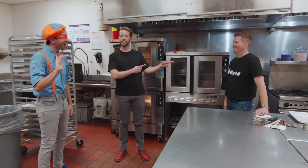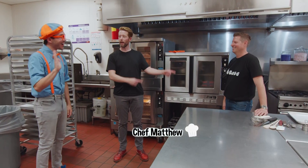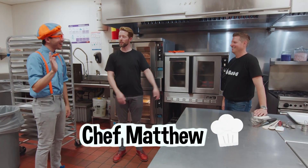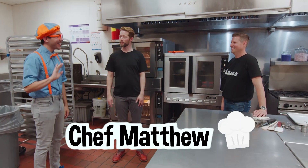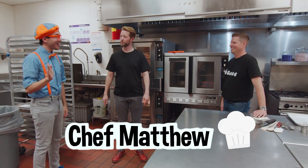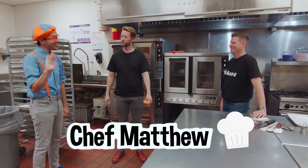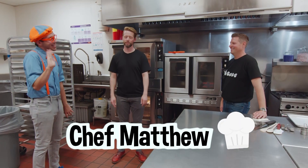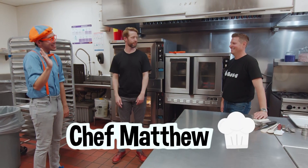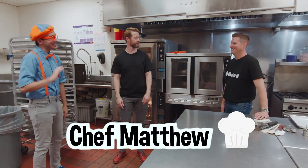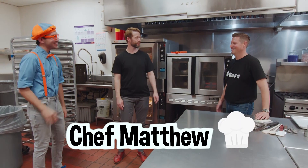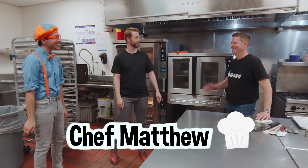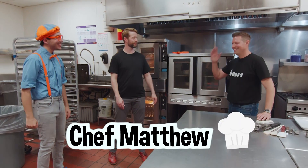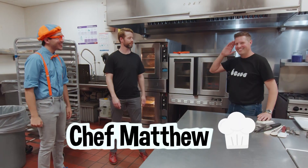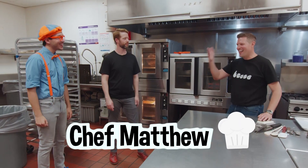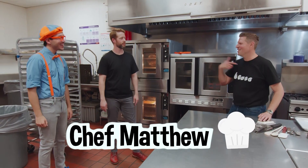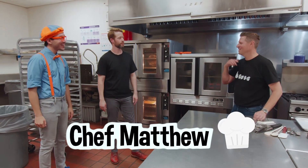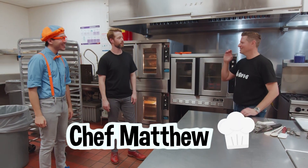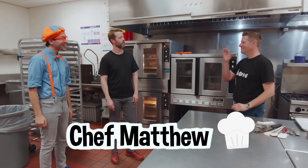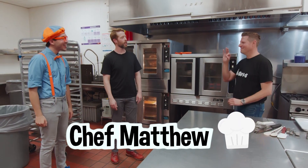And this is Matthew! Oh, hi, Matthew!